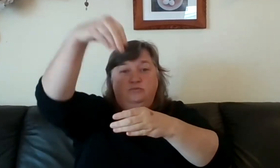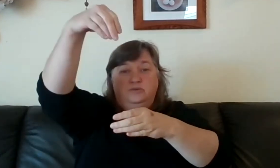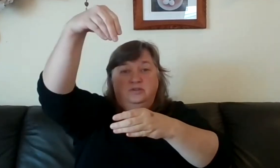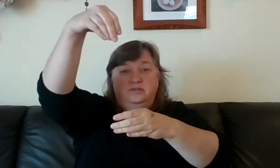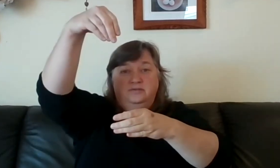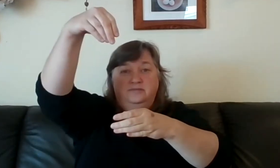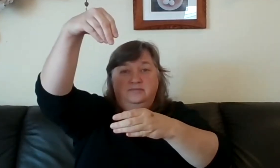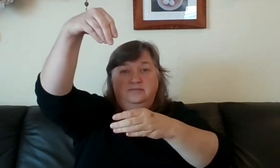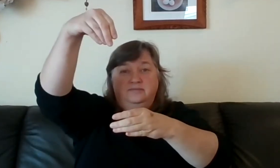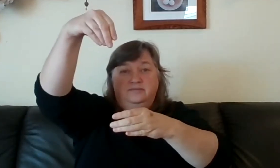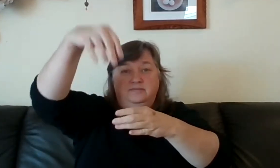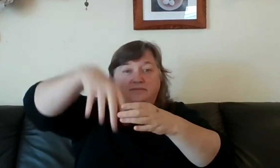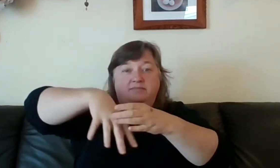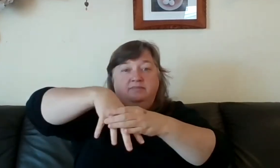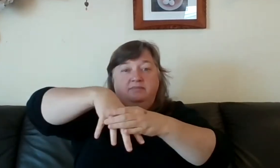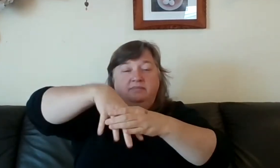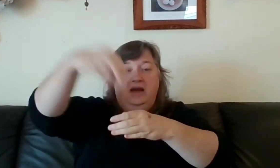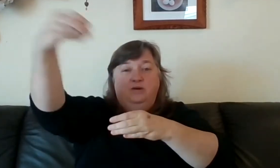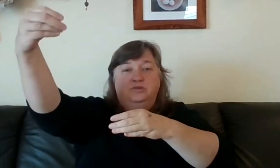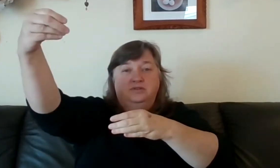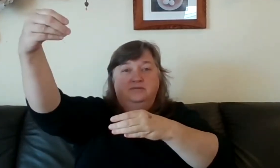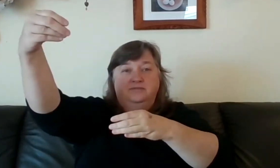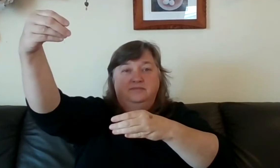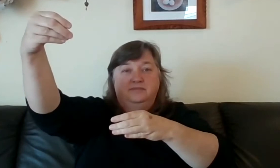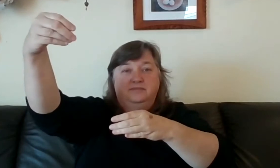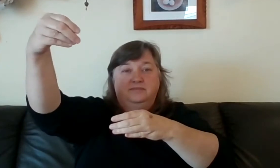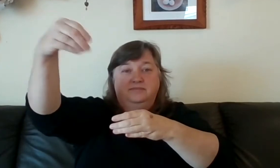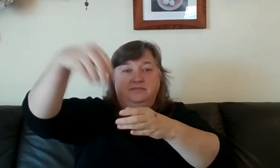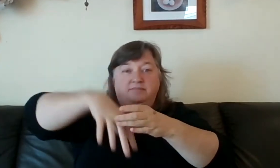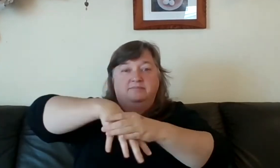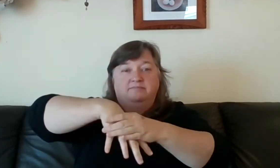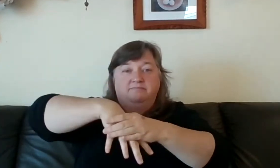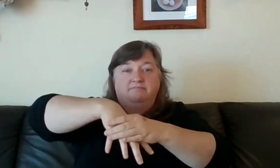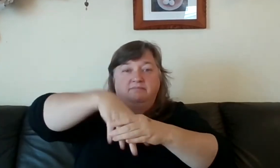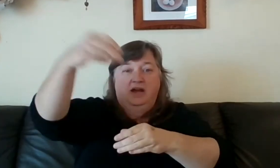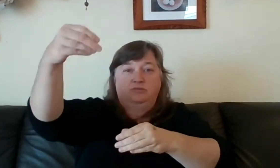out. out.